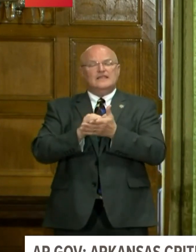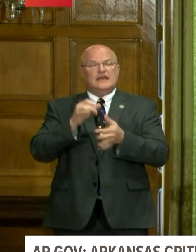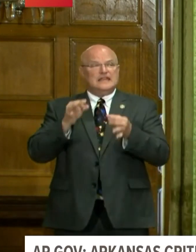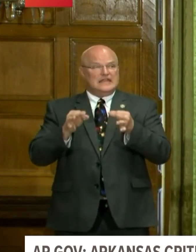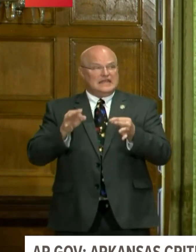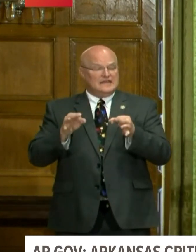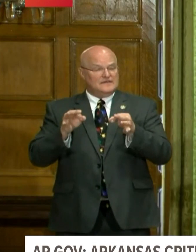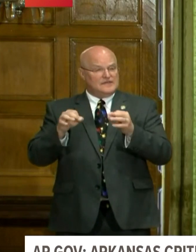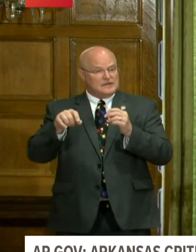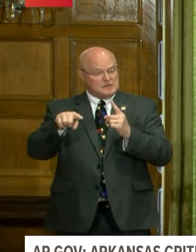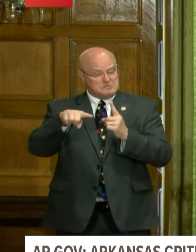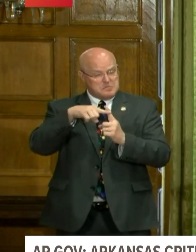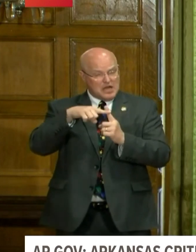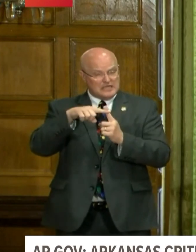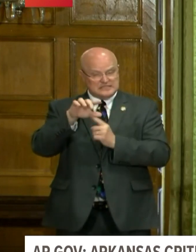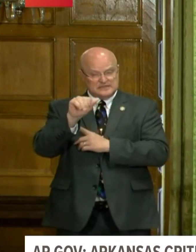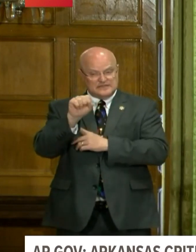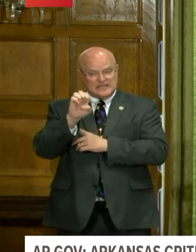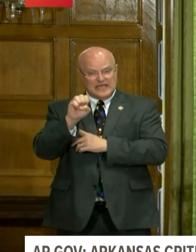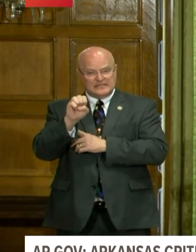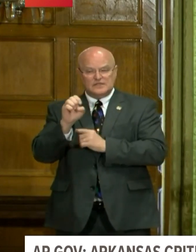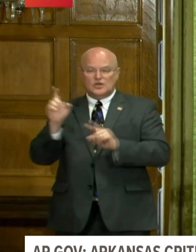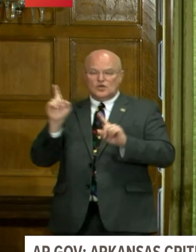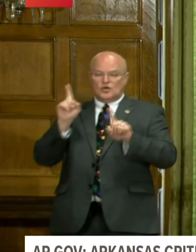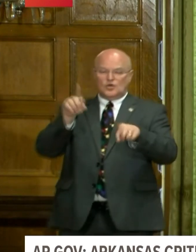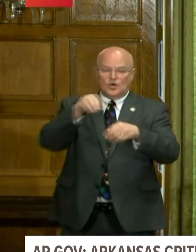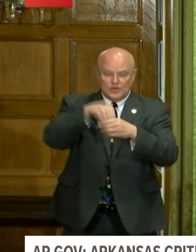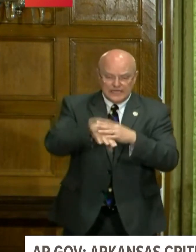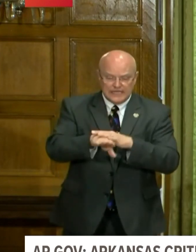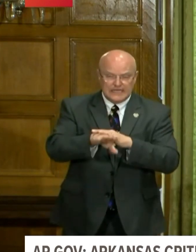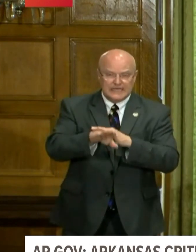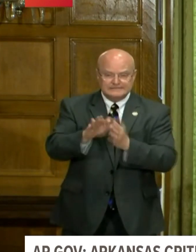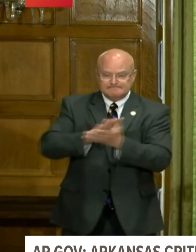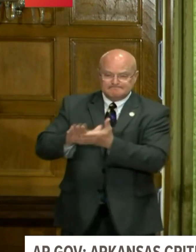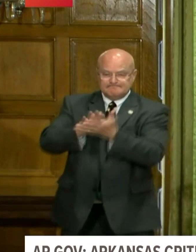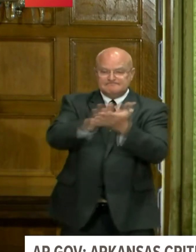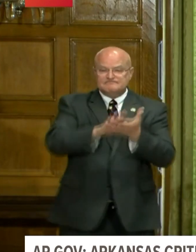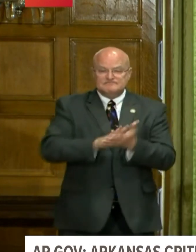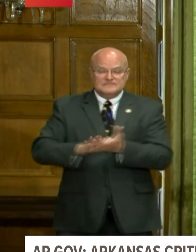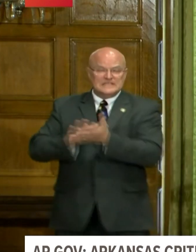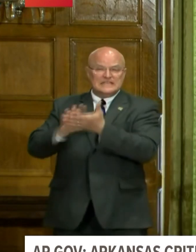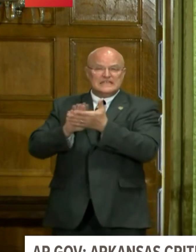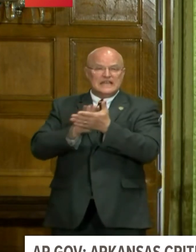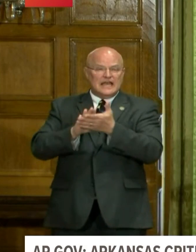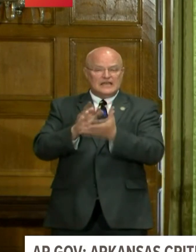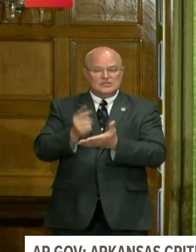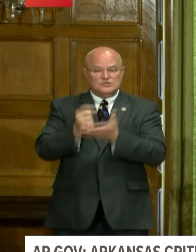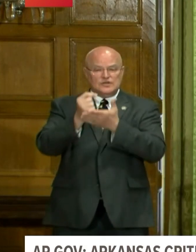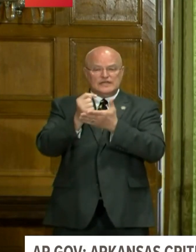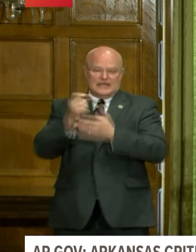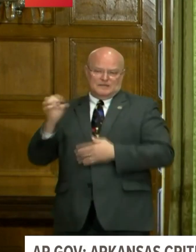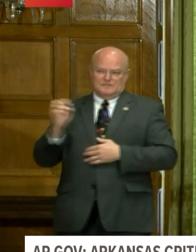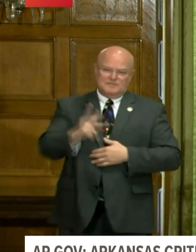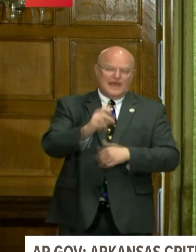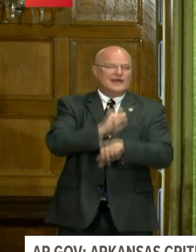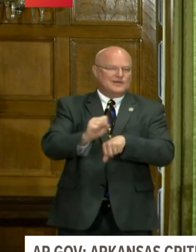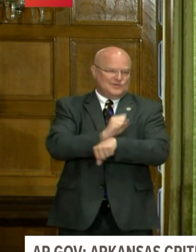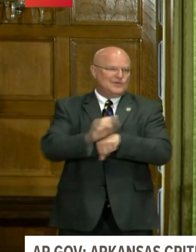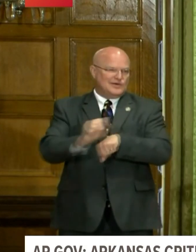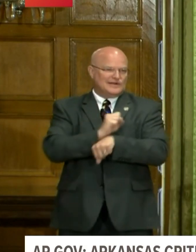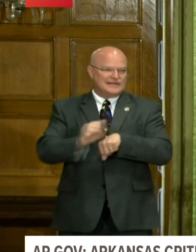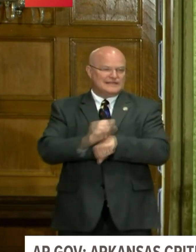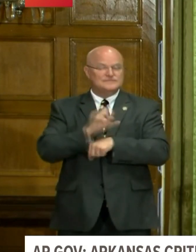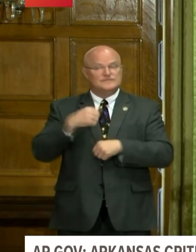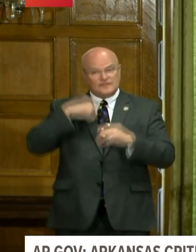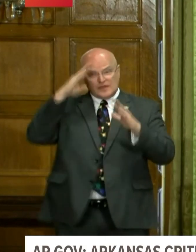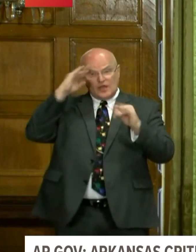if there is a positive case, you're going to go in, you're going to clean it out, you're going to treat it, and you're going to be back in operation.